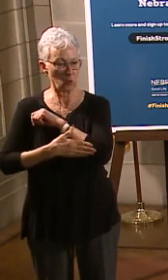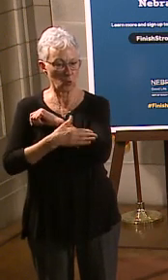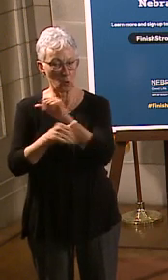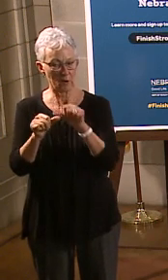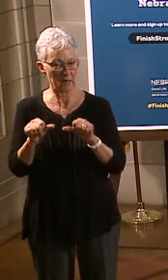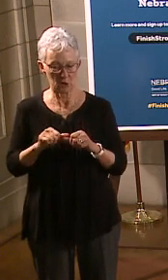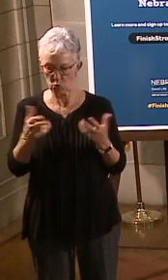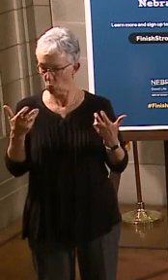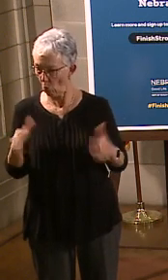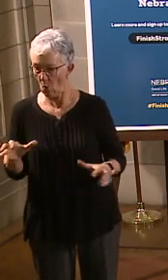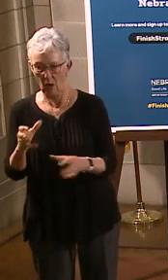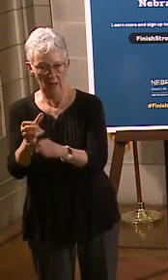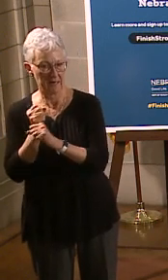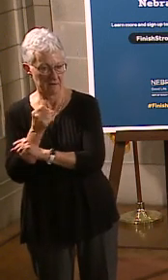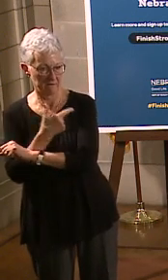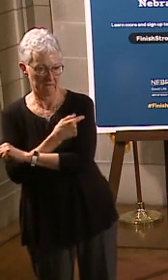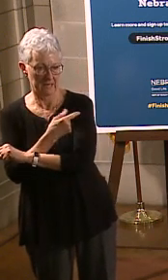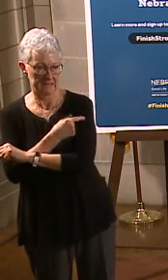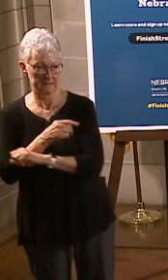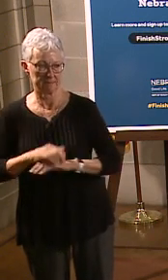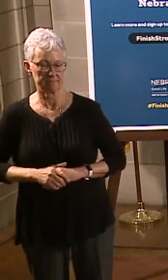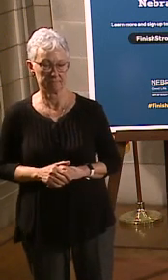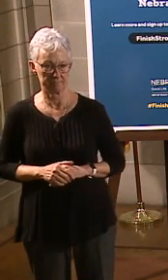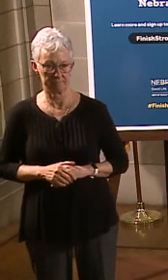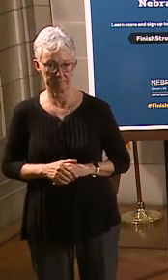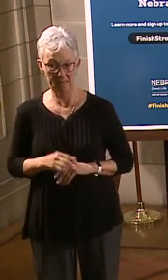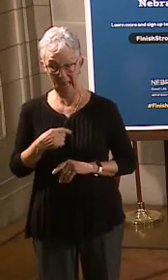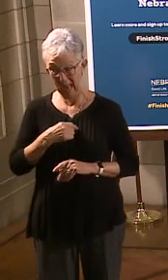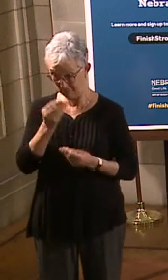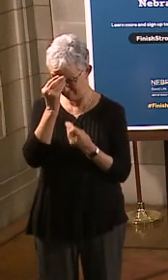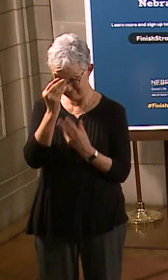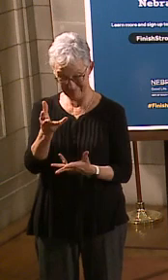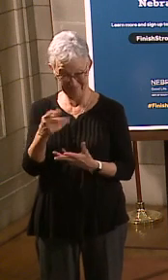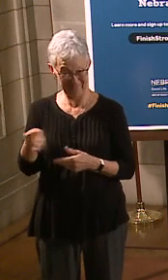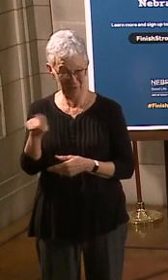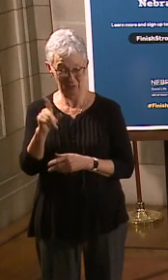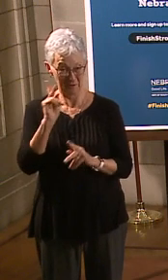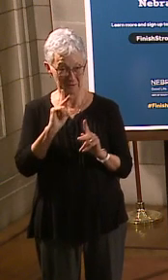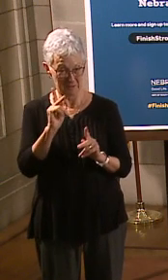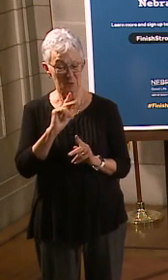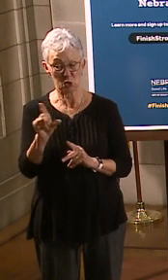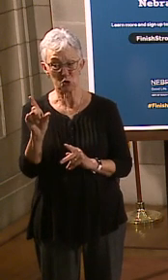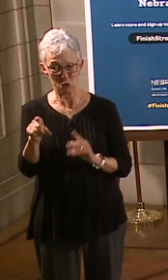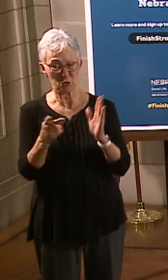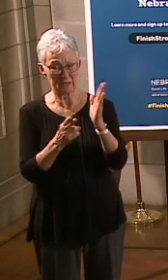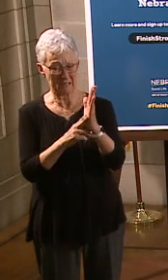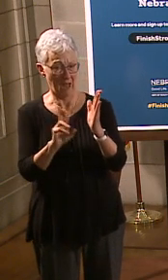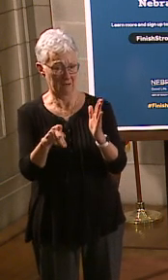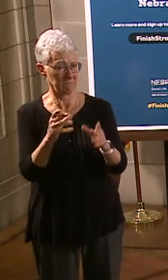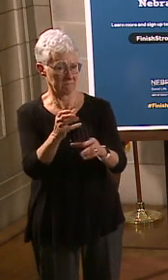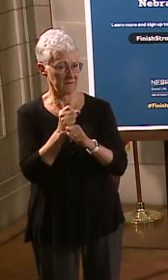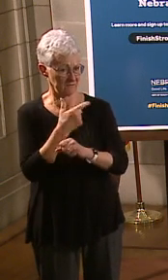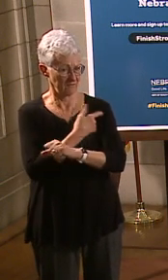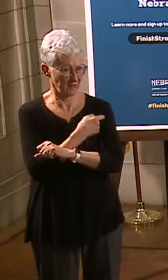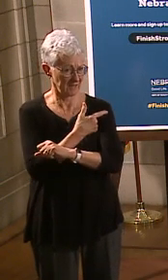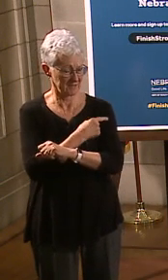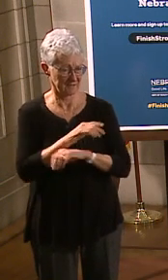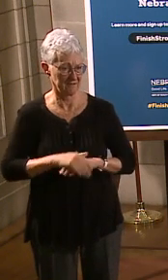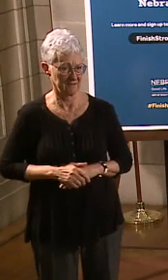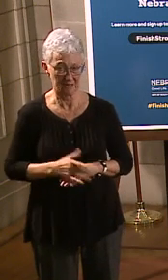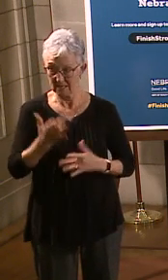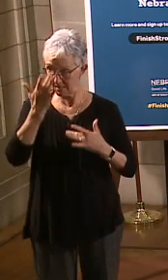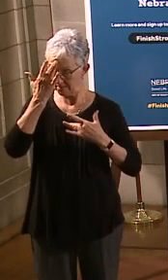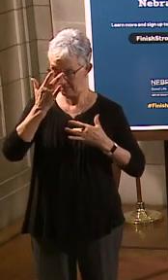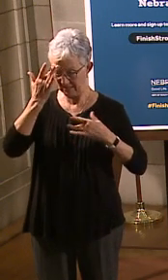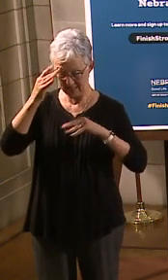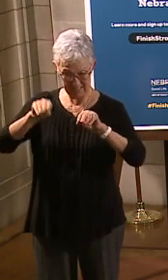hey, folks, please sign up to get the vaccine. This is how we work our way through the pandemic. When the virus can't